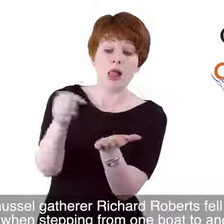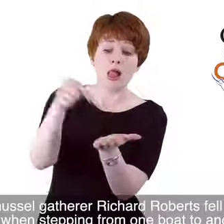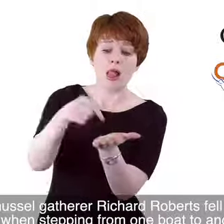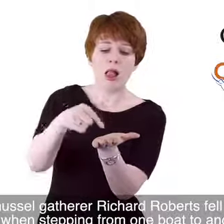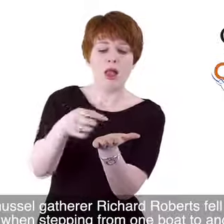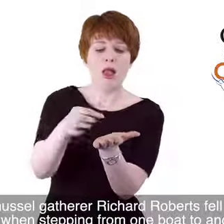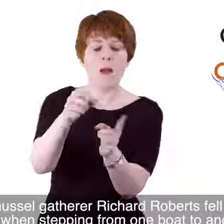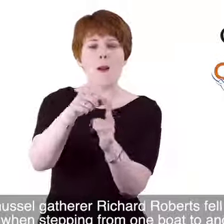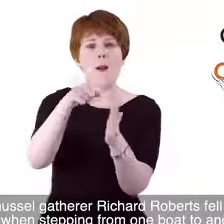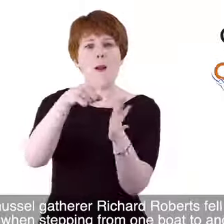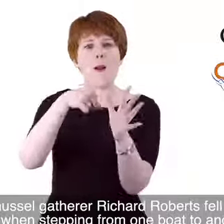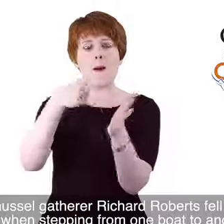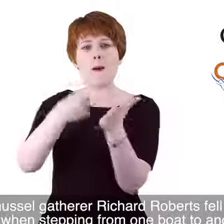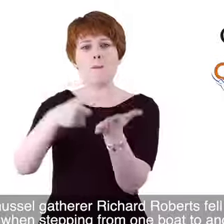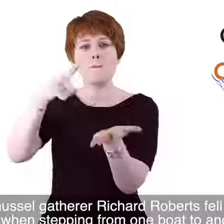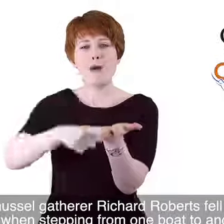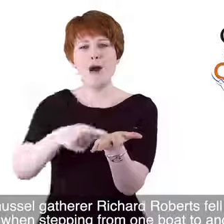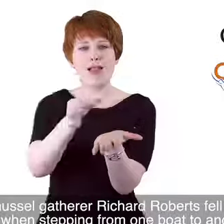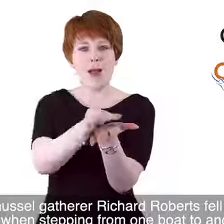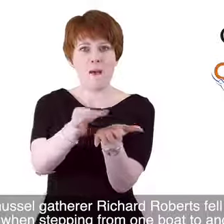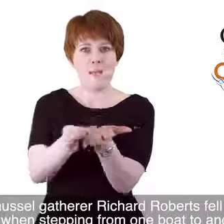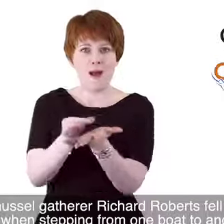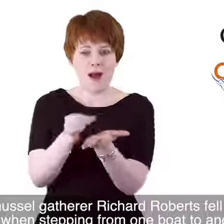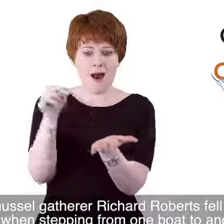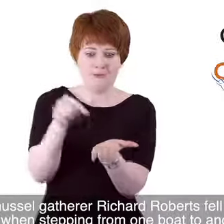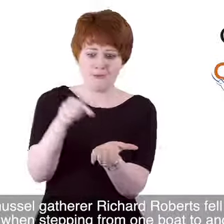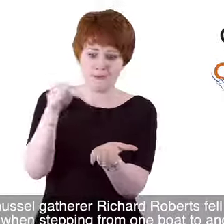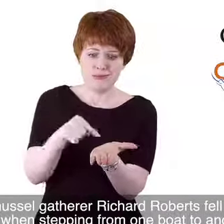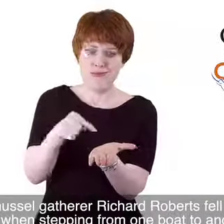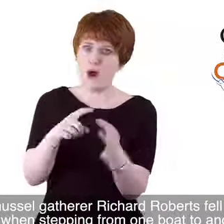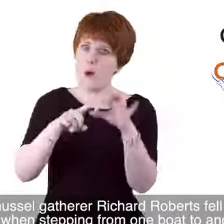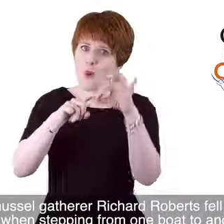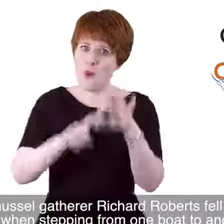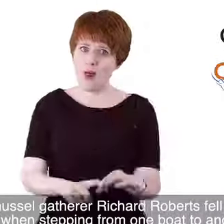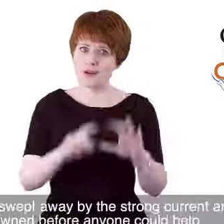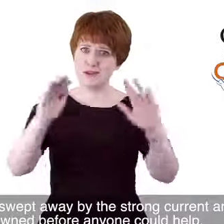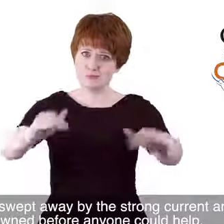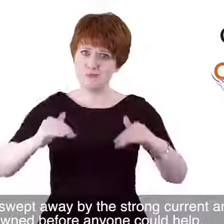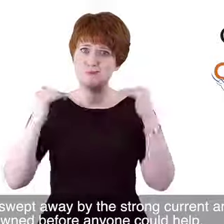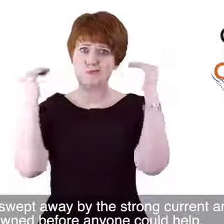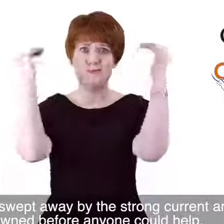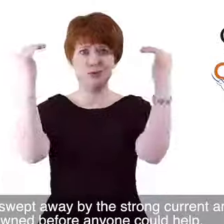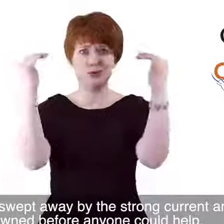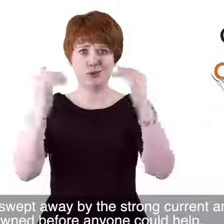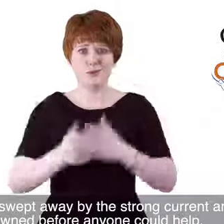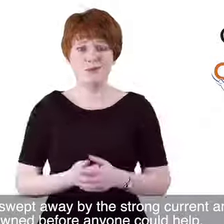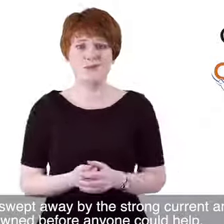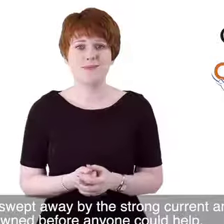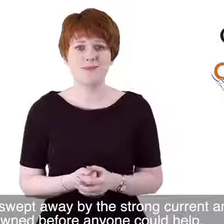mussel gatherer Richard Roberts fell into the estuary when stepping from one boat to another. He was swept away by a strong current and